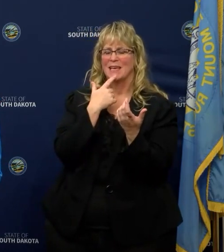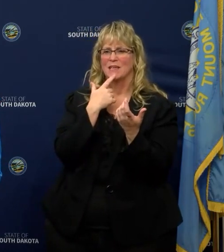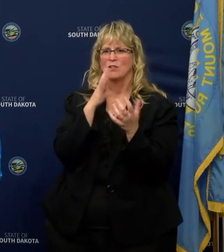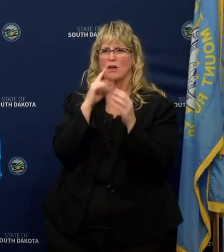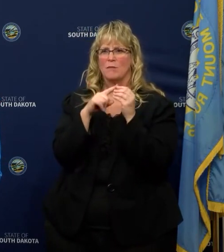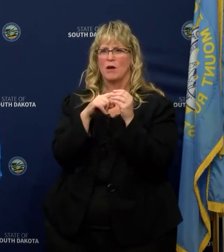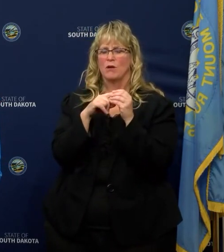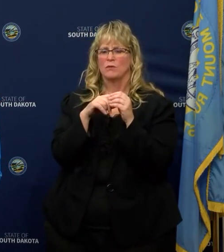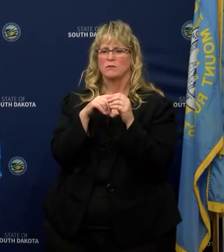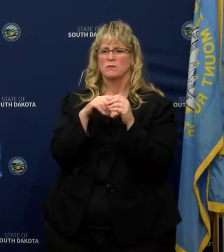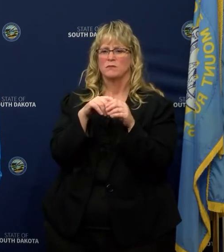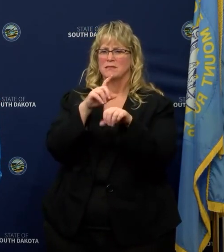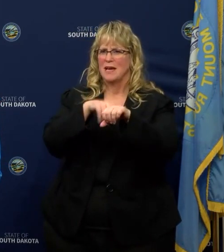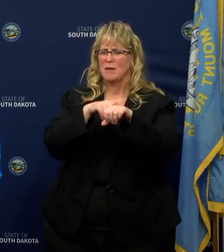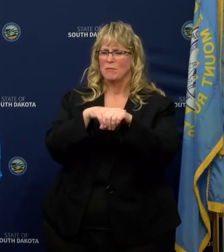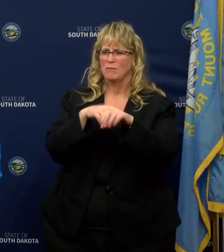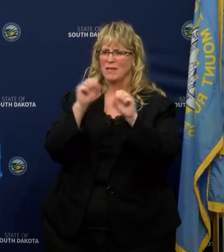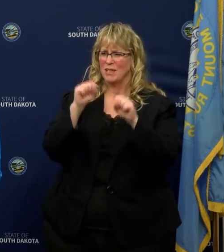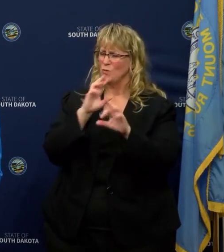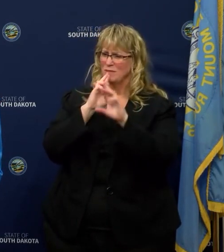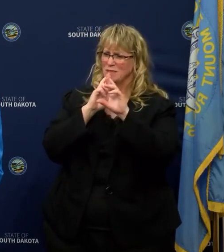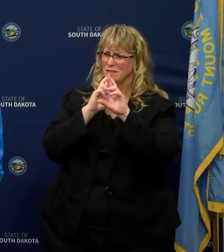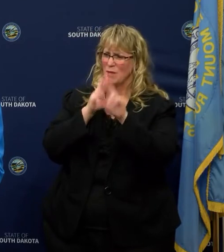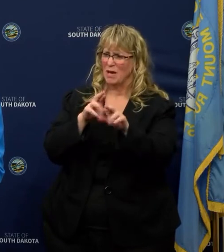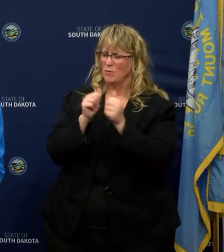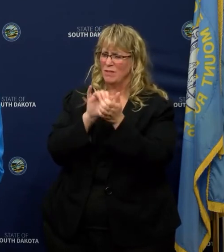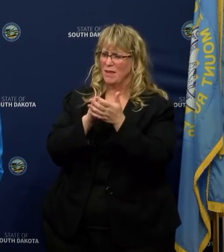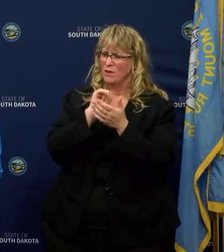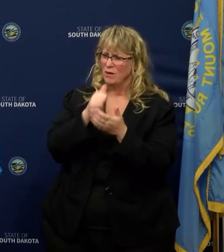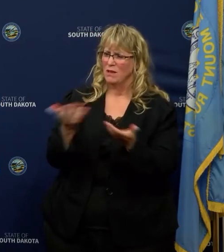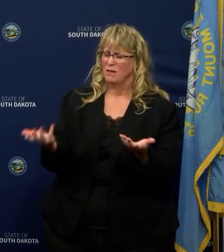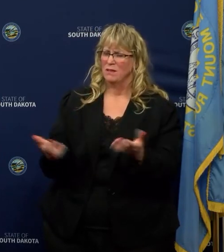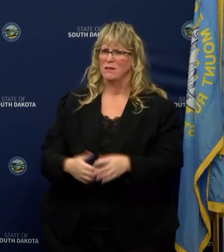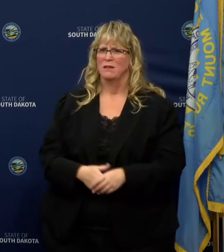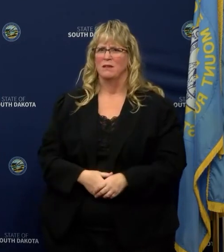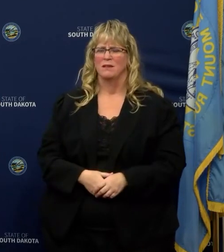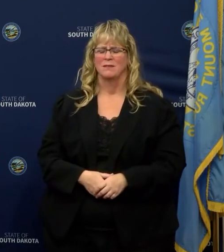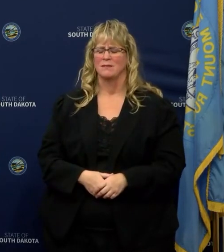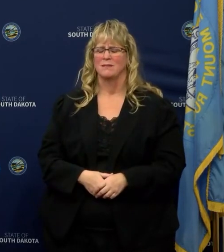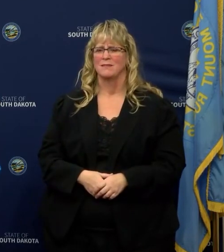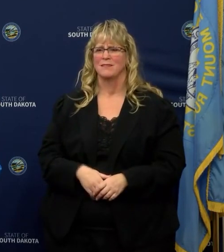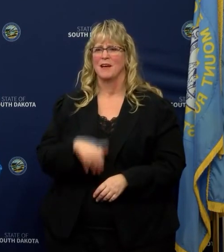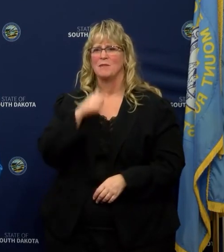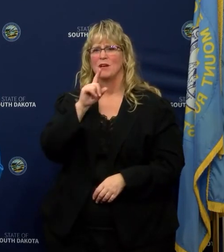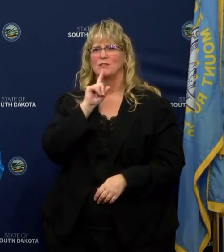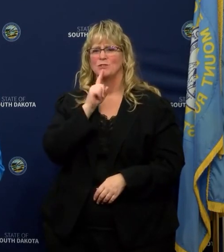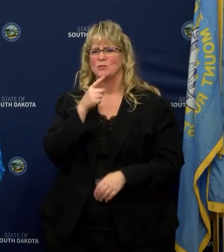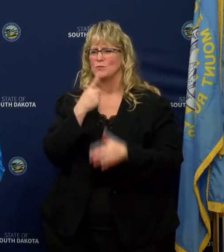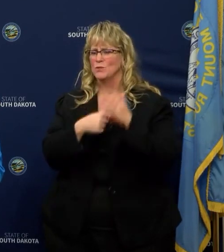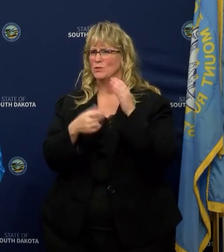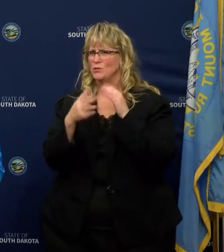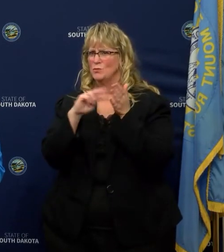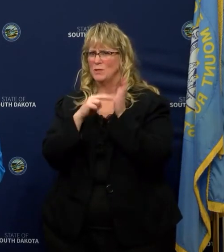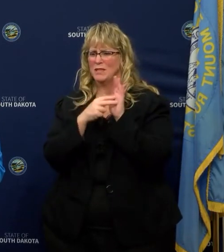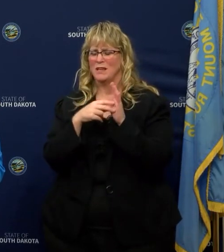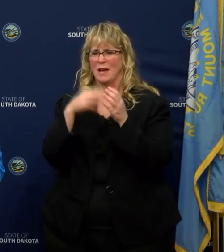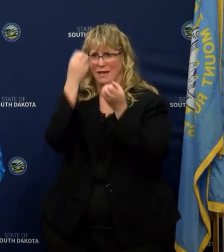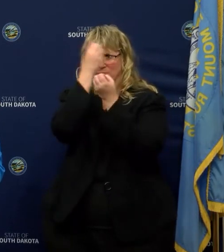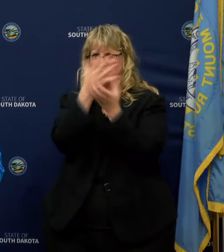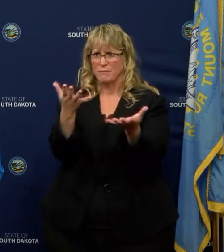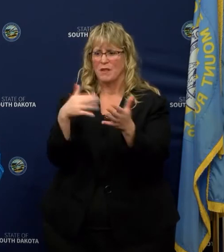and giving us notice and whatnot. I mean, can you respond to any of that? I'm not sure what you're referring to. I can tell you that the